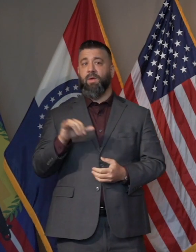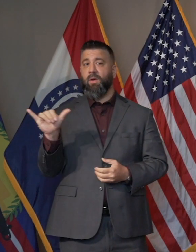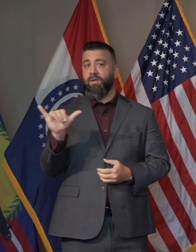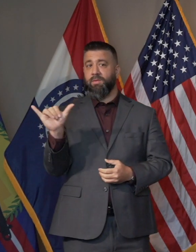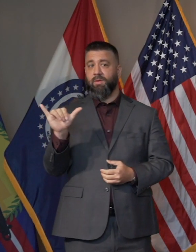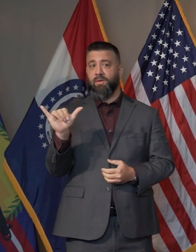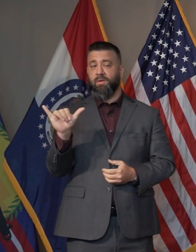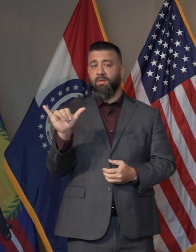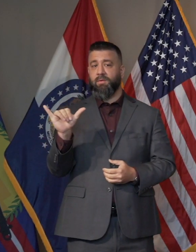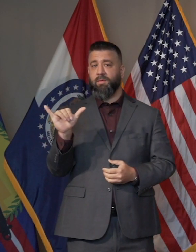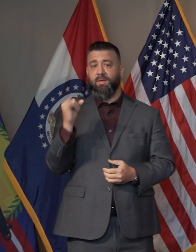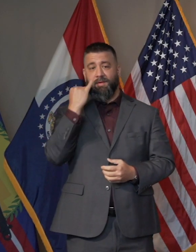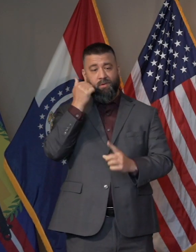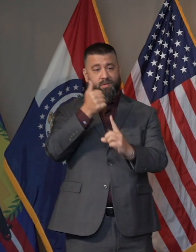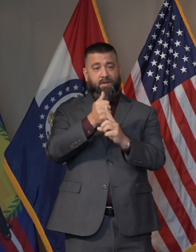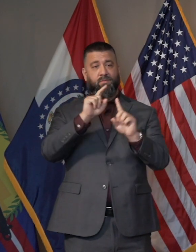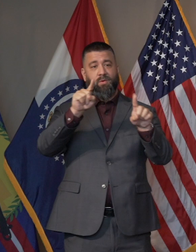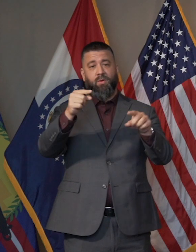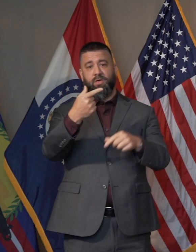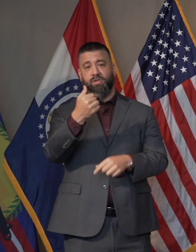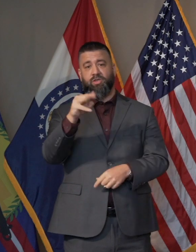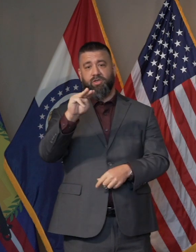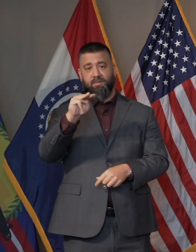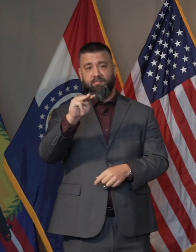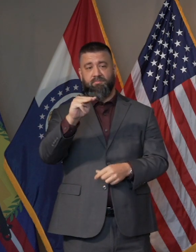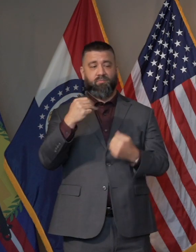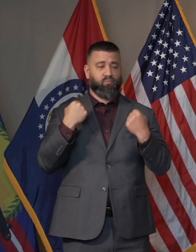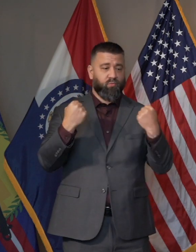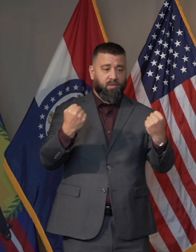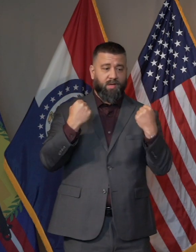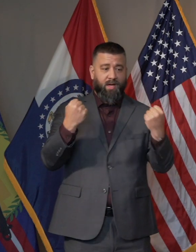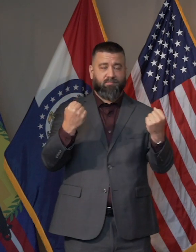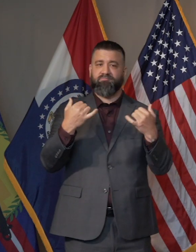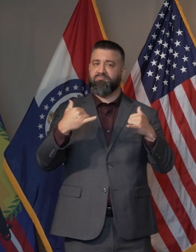are everyone who's at a gym, even when they're working out.